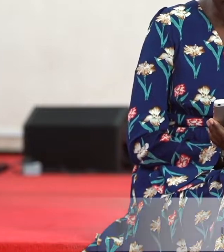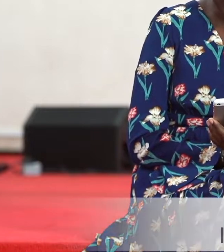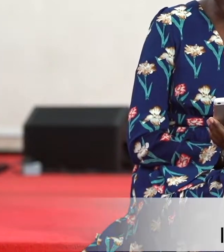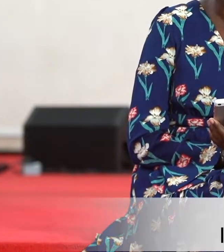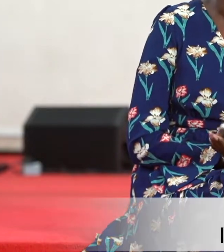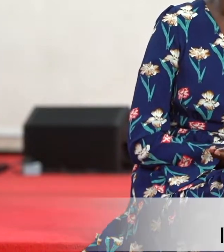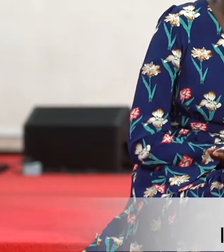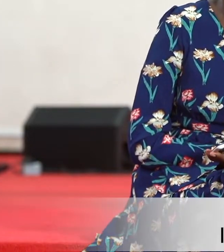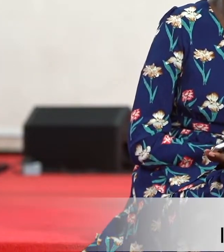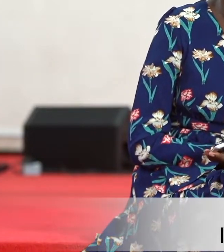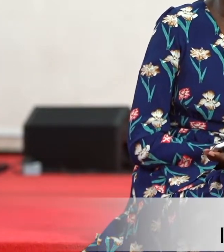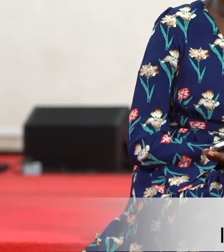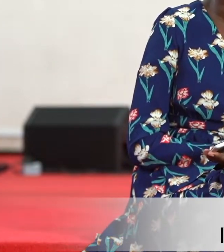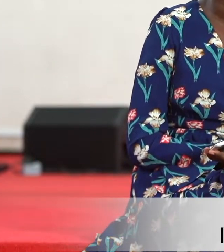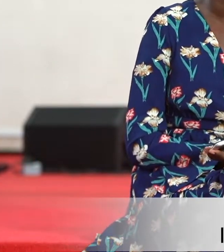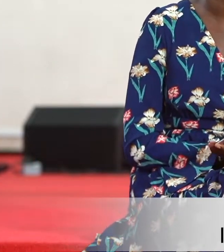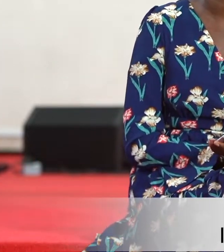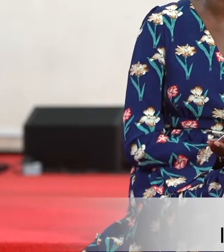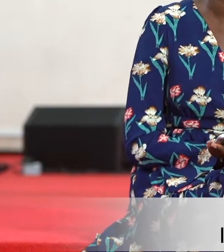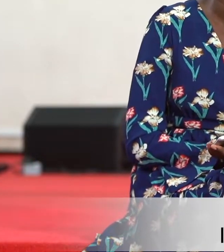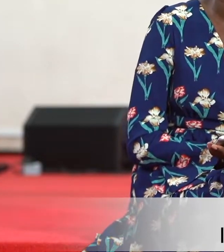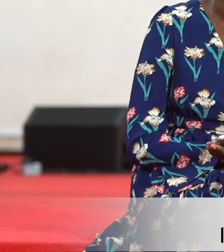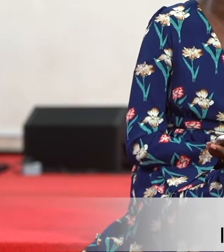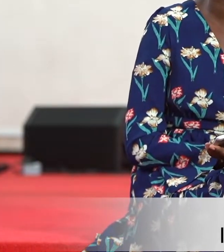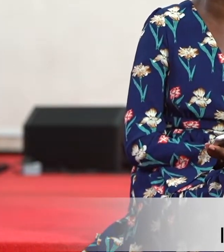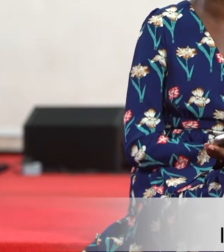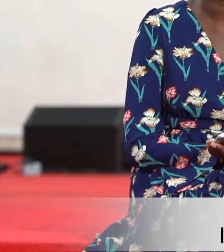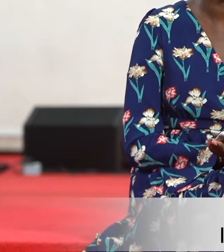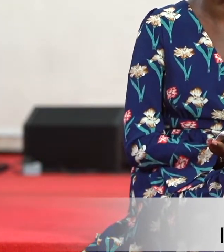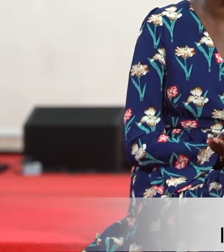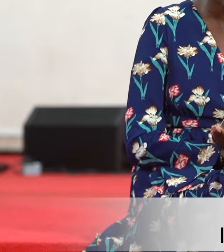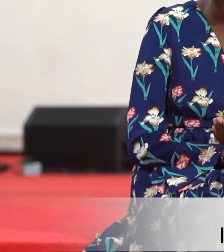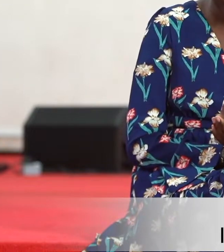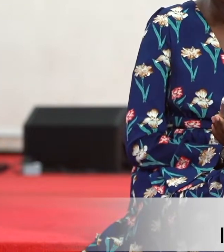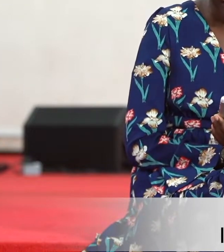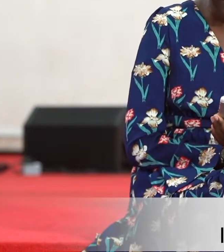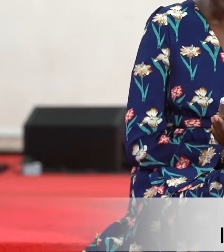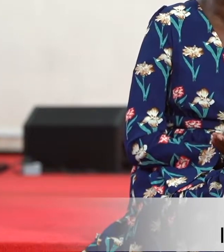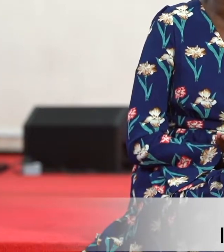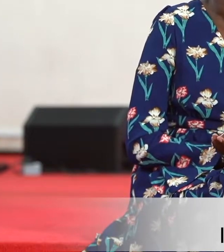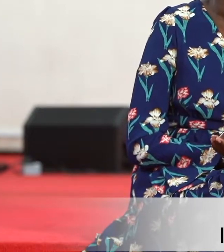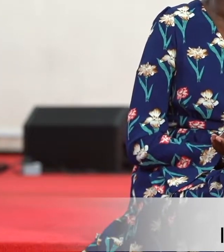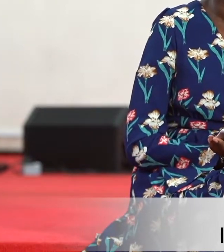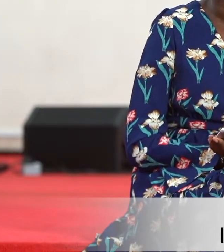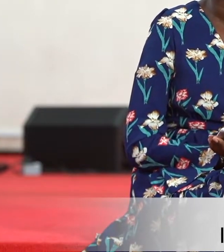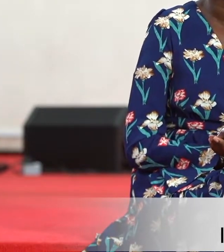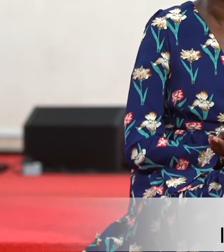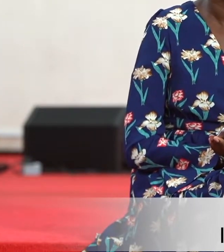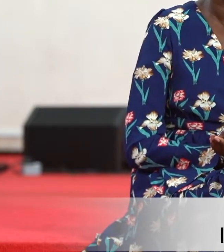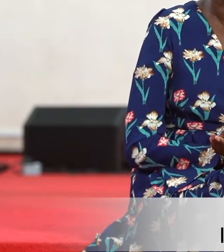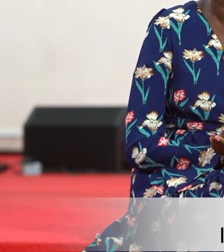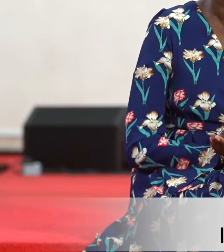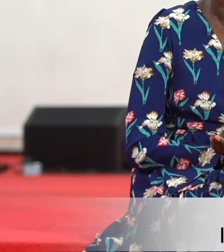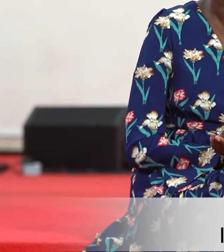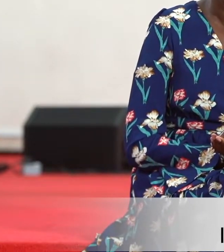going to talk about incredible gifts, the gifts that God has given us. How many of us love to be